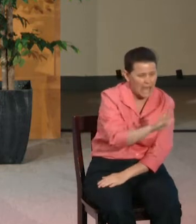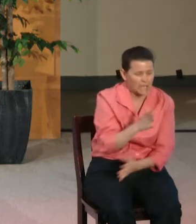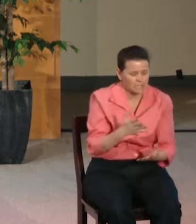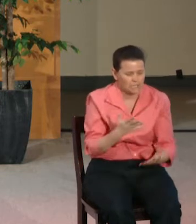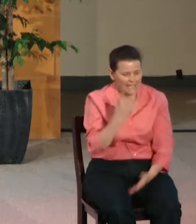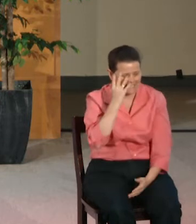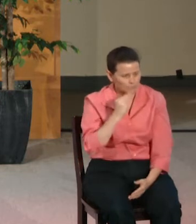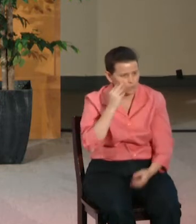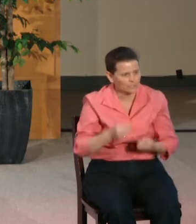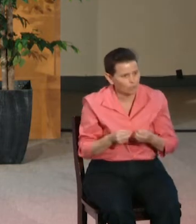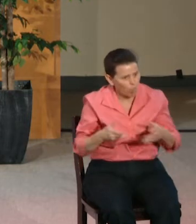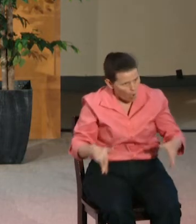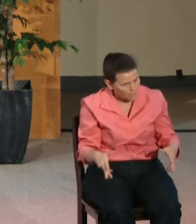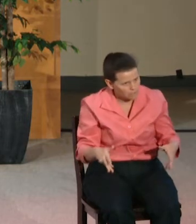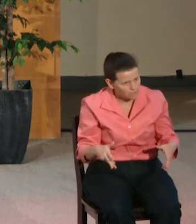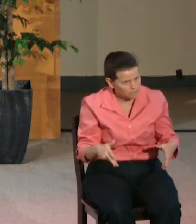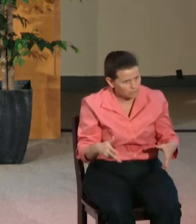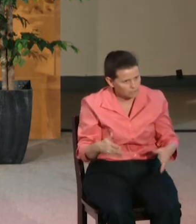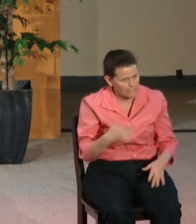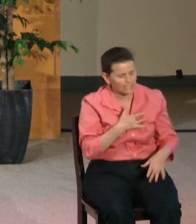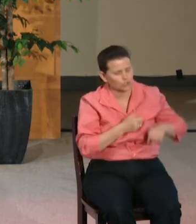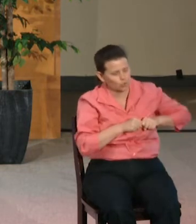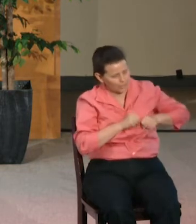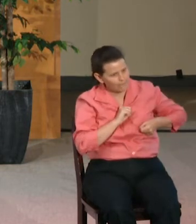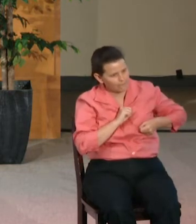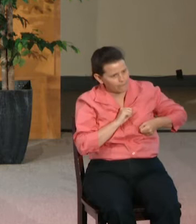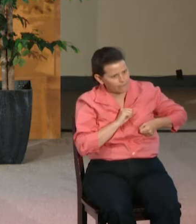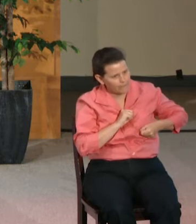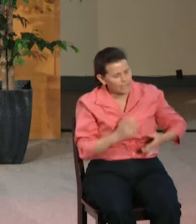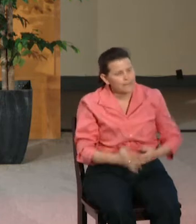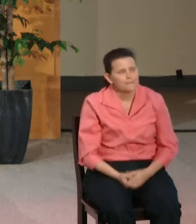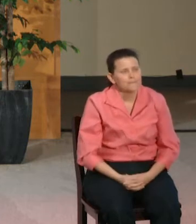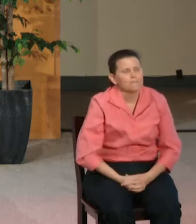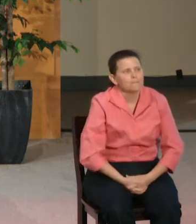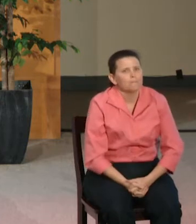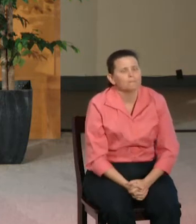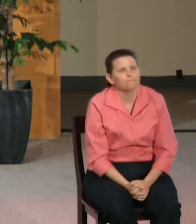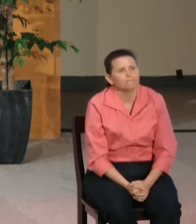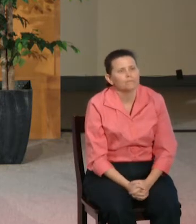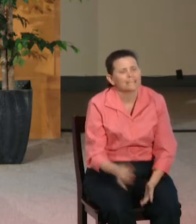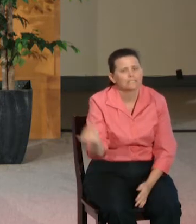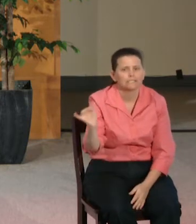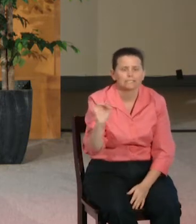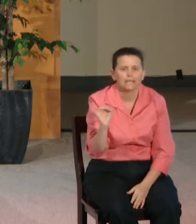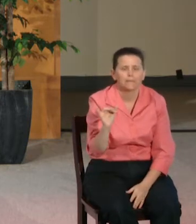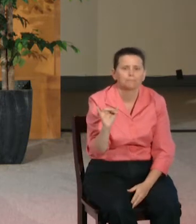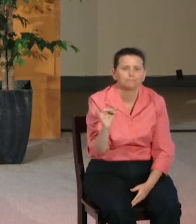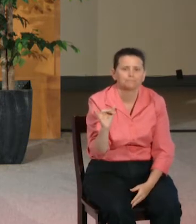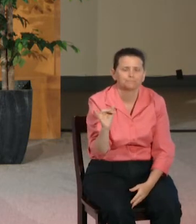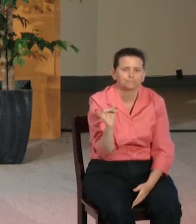on. It's been going on this way for centuries. Even as we're here this morning in the sanctuary here in